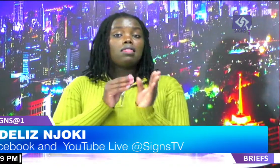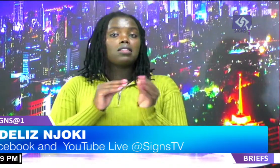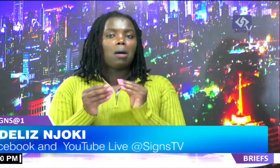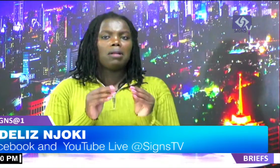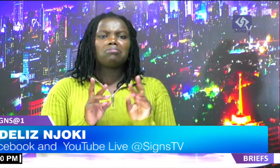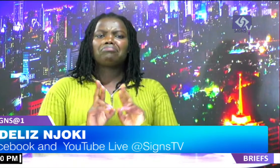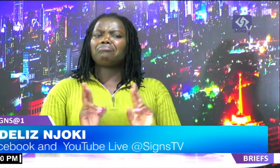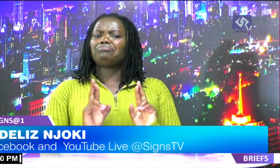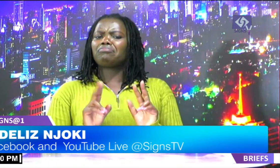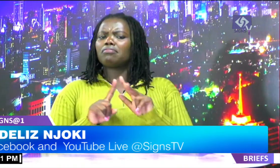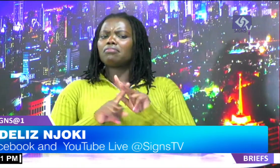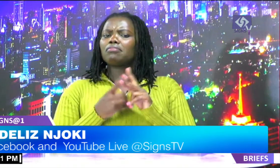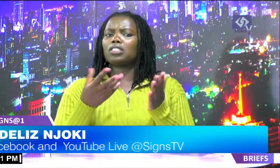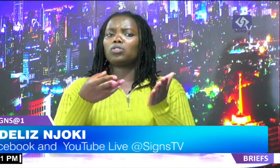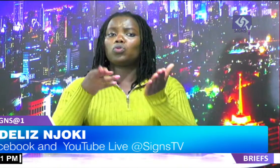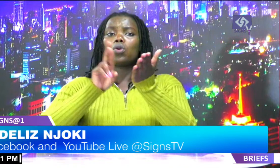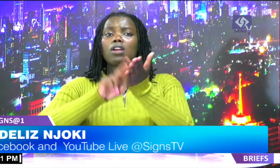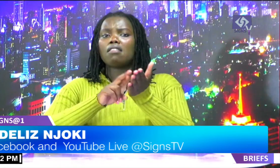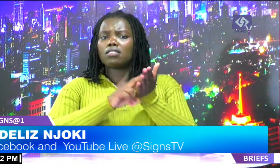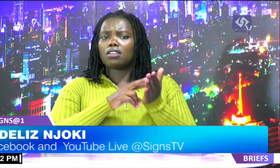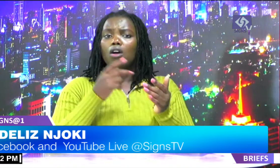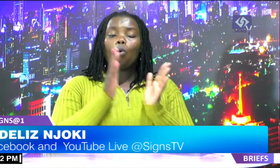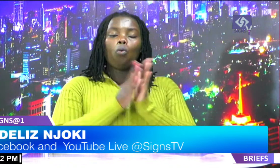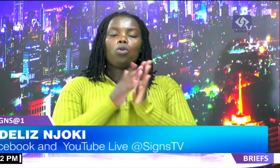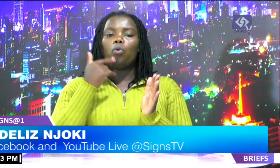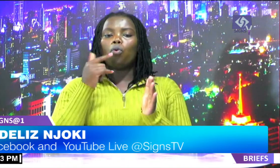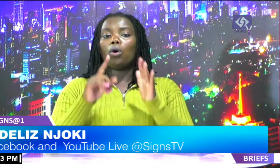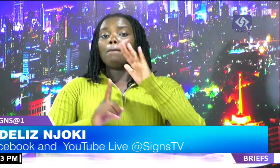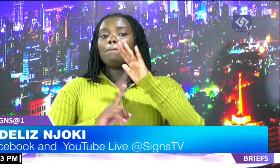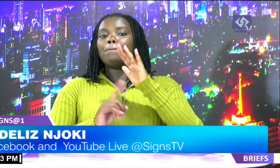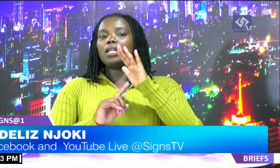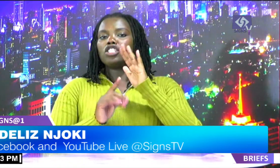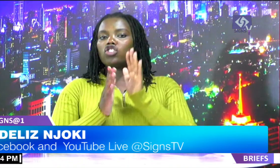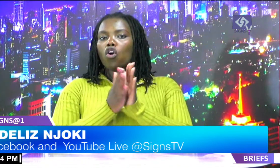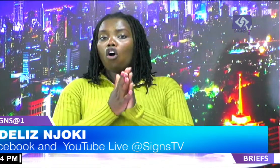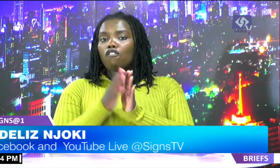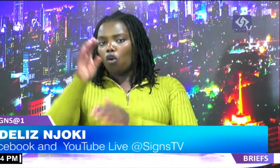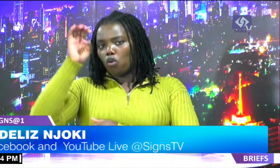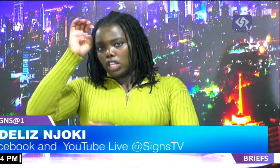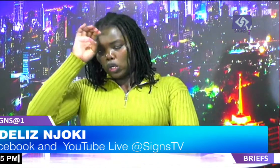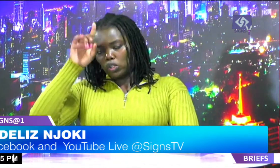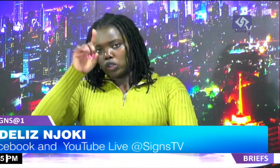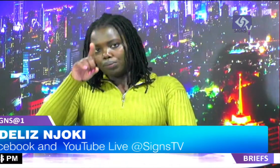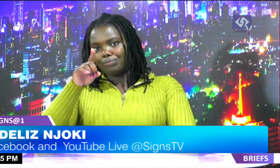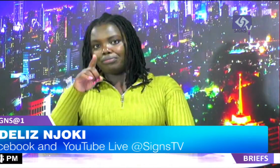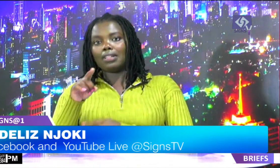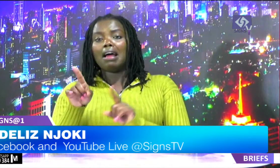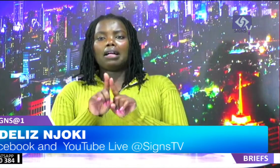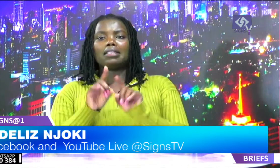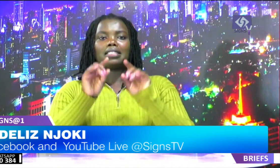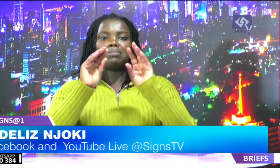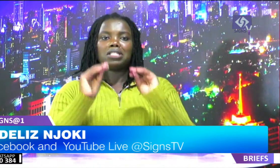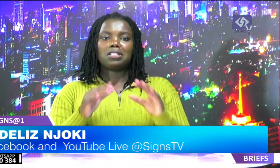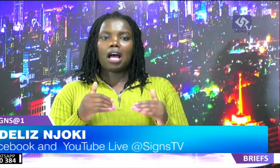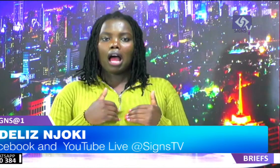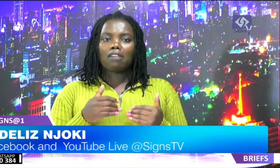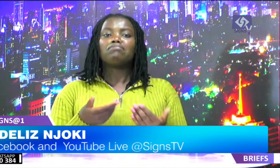that the specialized unit for students with disabilities has already been registered with the Ministry of